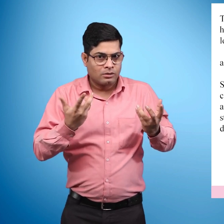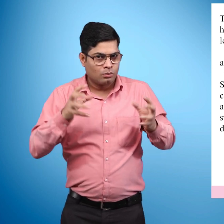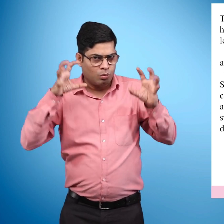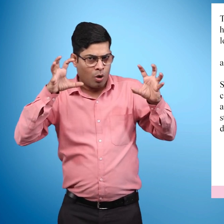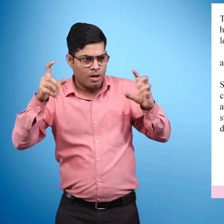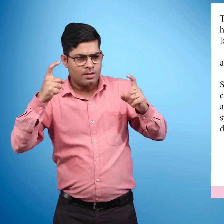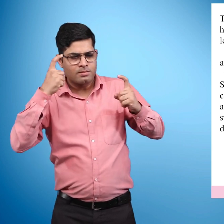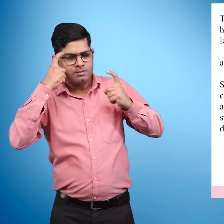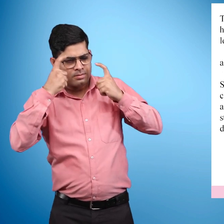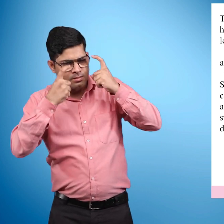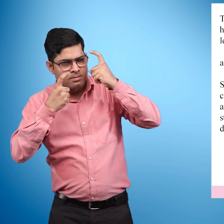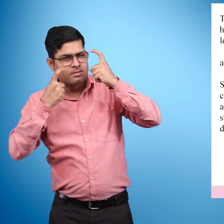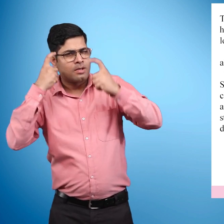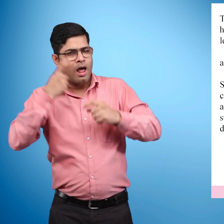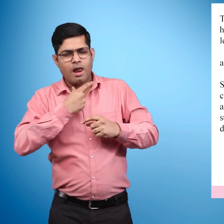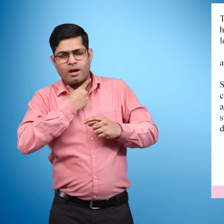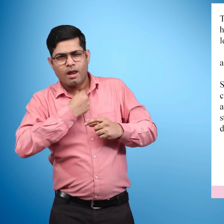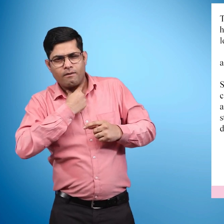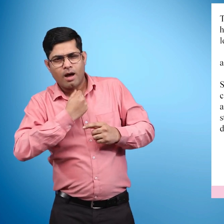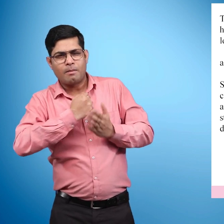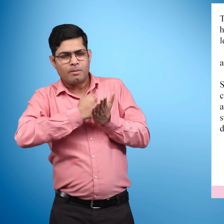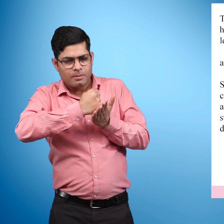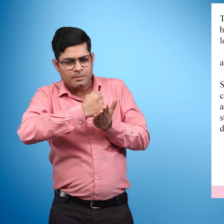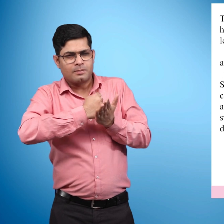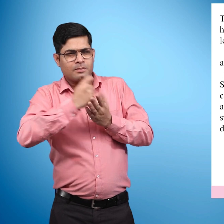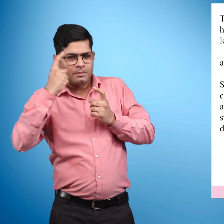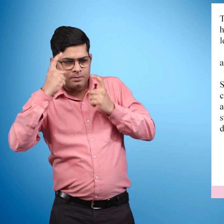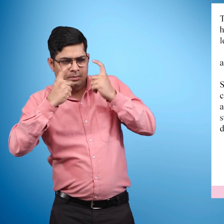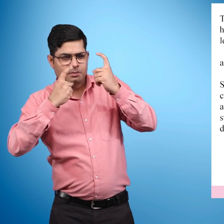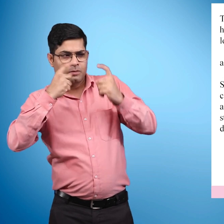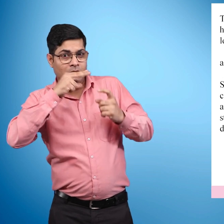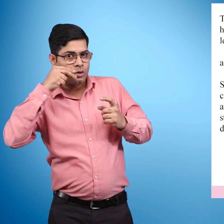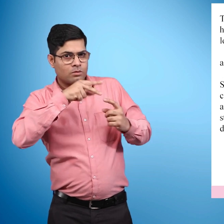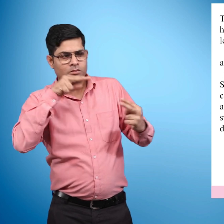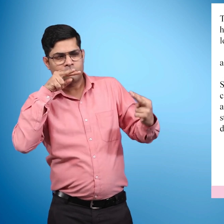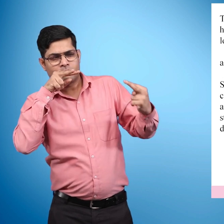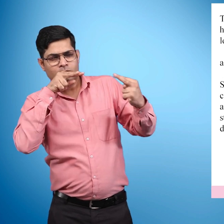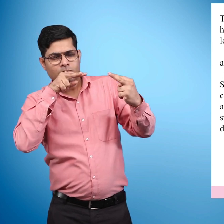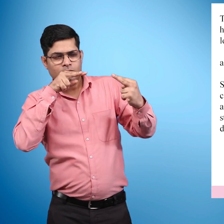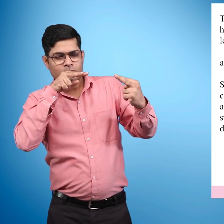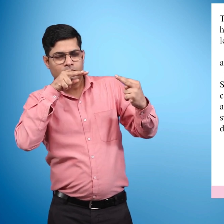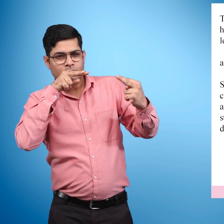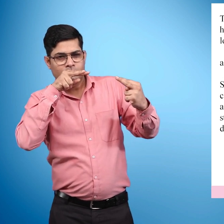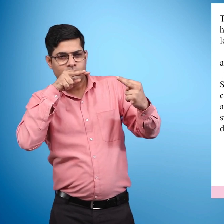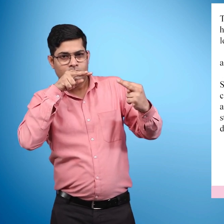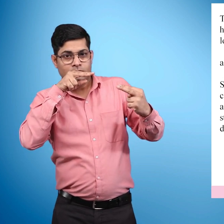made an attempt to look Vijay Singh scornfully in the eye. "Frankly," he